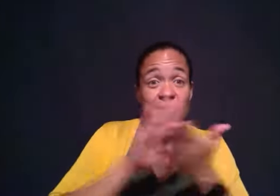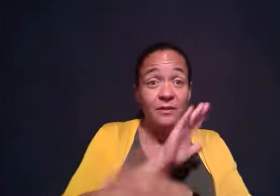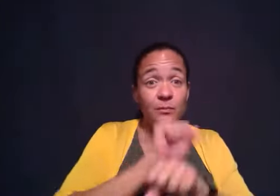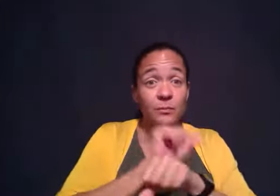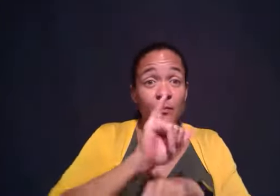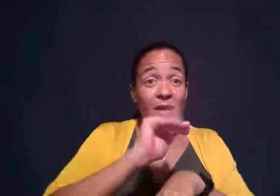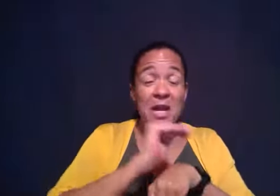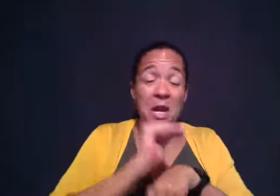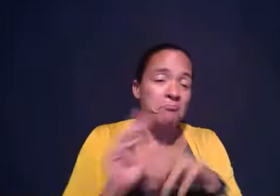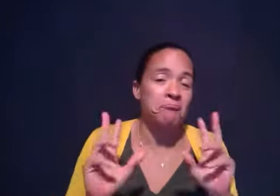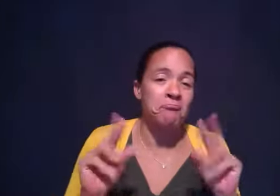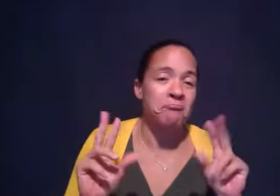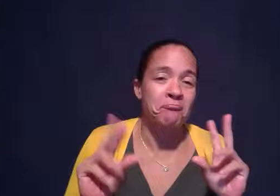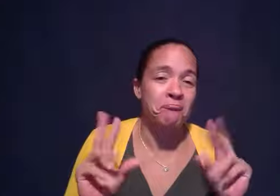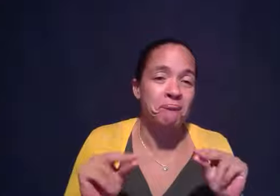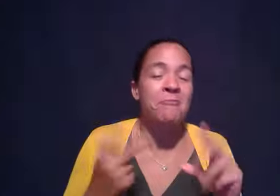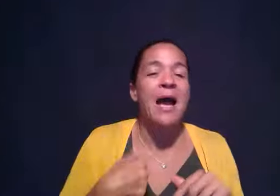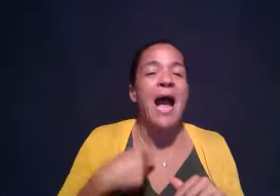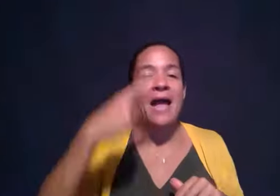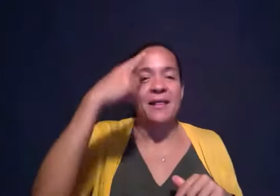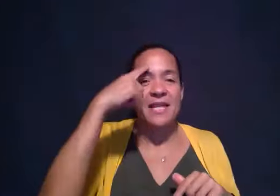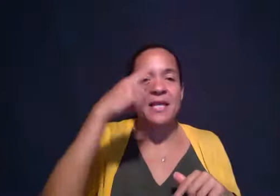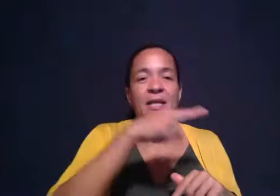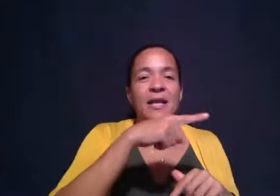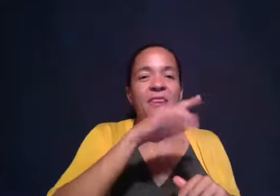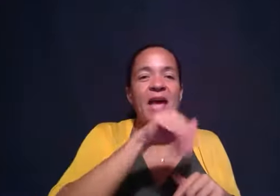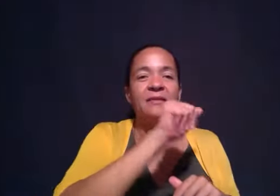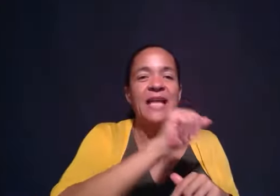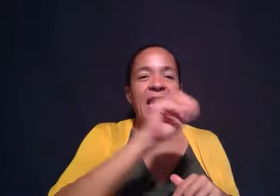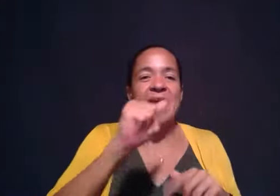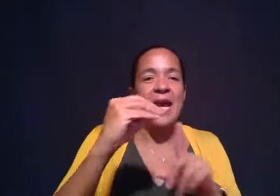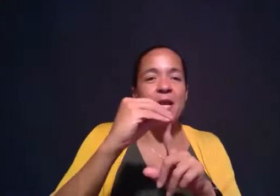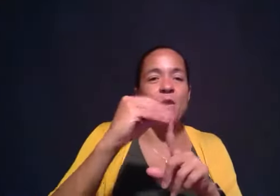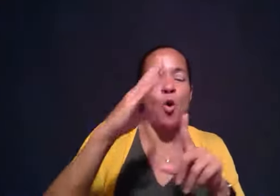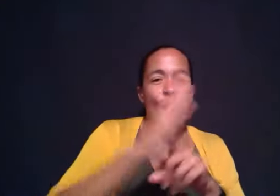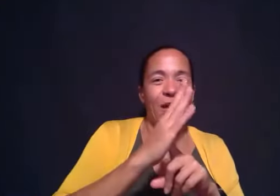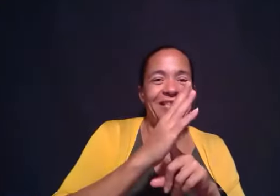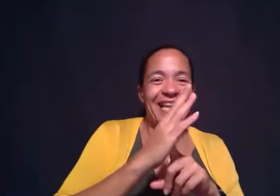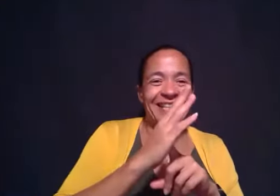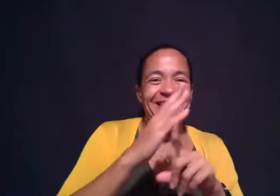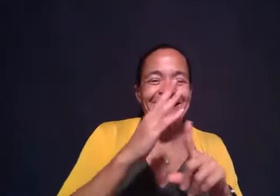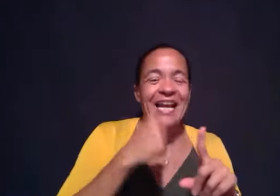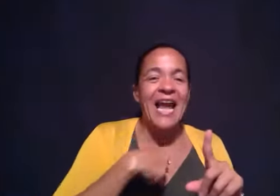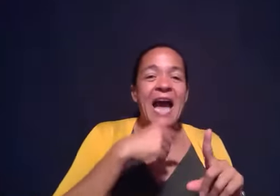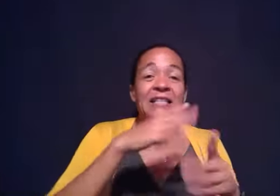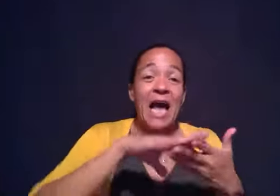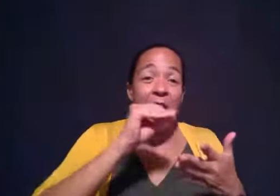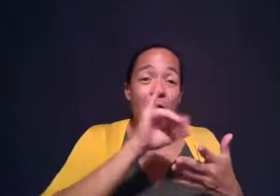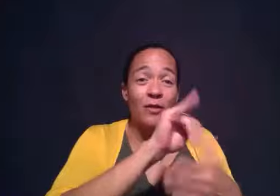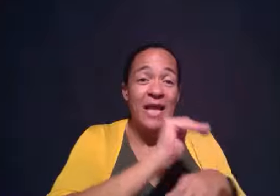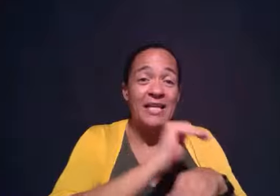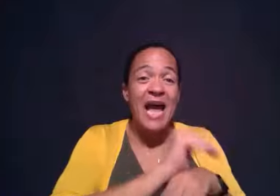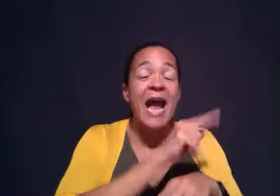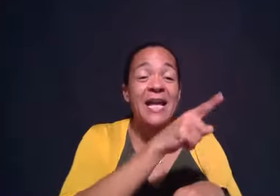do think it was AA orientation, because I learned that you guys laugh at things that are not funny. You share